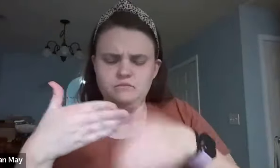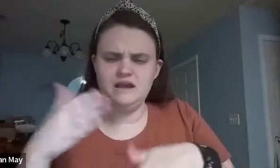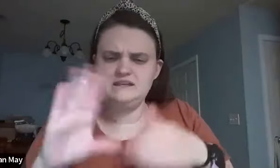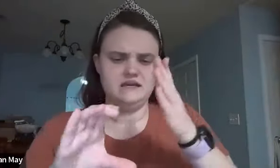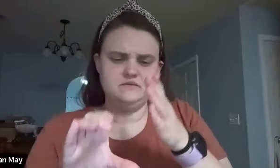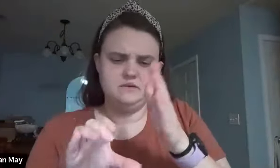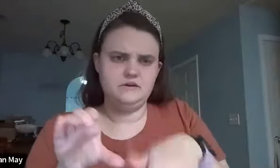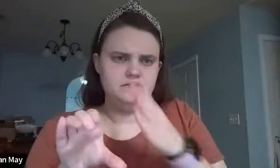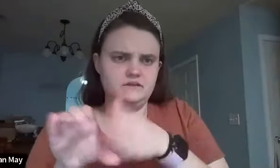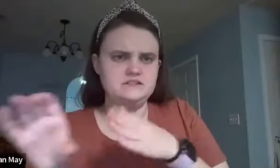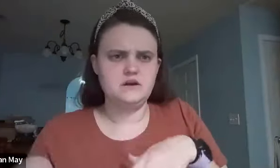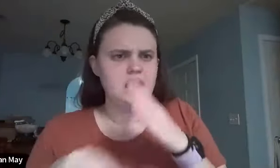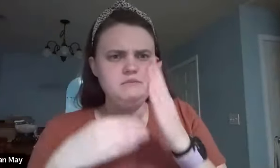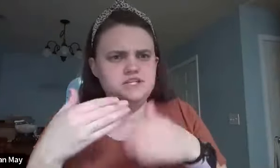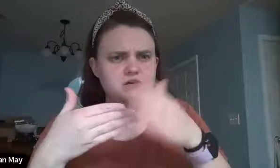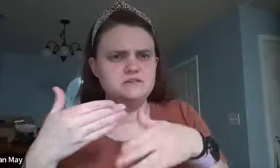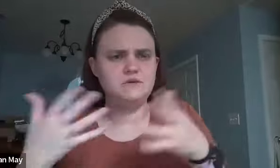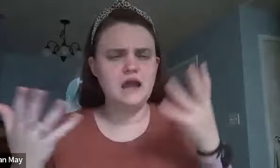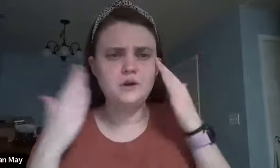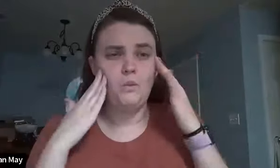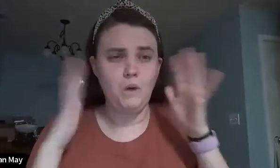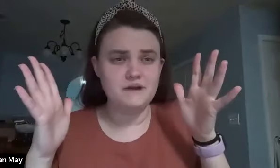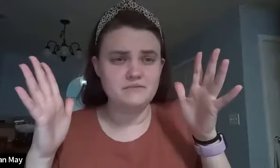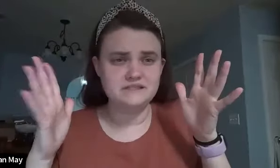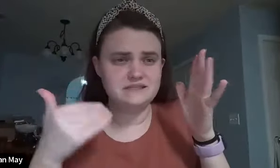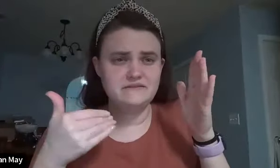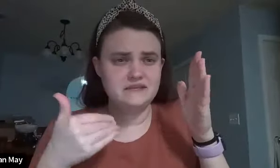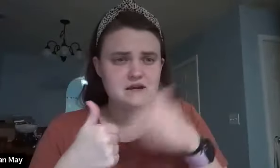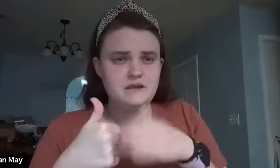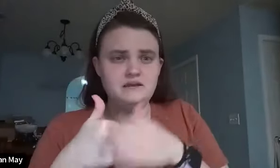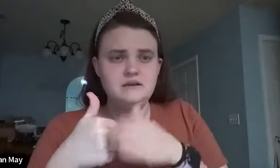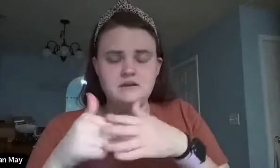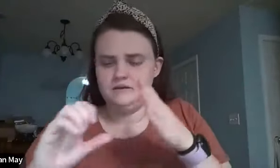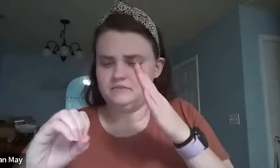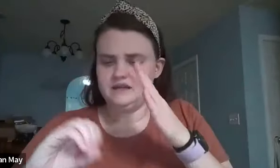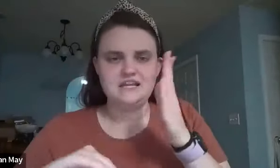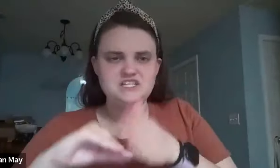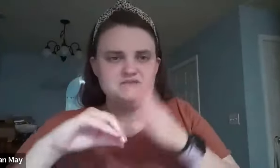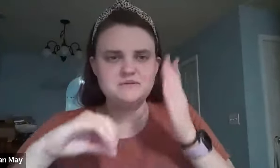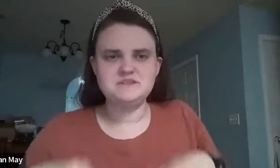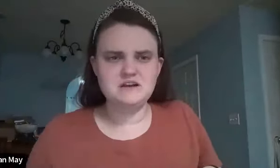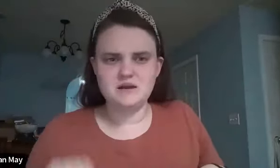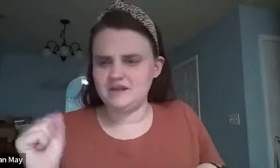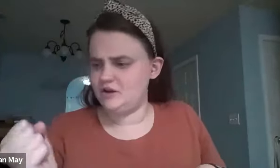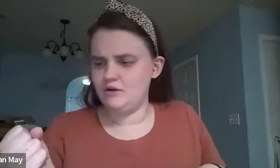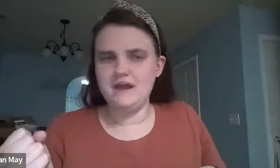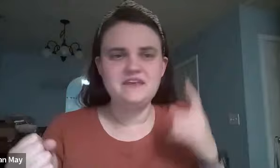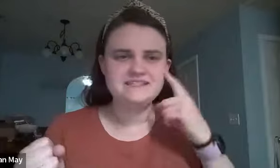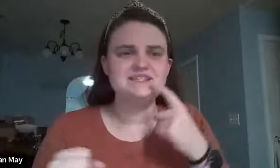Why is that giving me weird feelings? Sorry, I'm gonna check on this one. I don't know why my brain's like saying that's not right. I just, every time I'm staring at it, I'm like, no, I think it's the